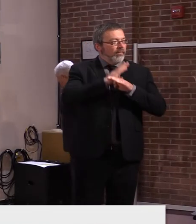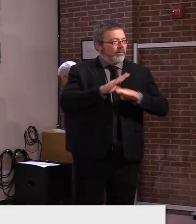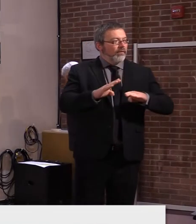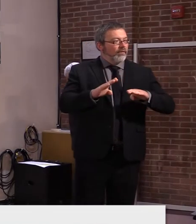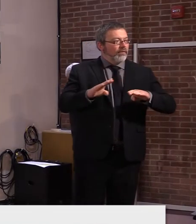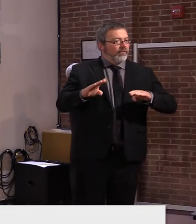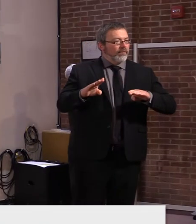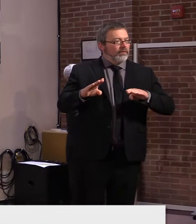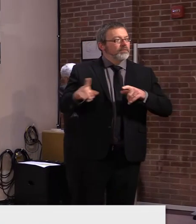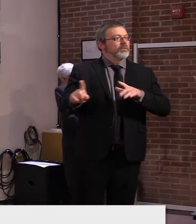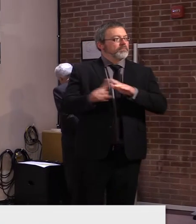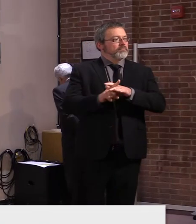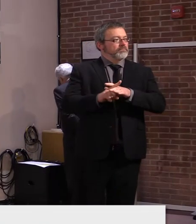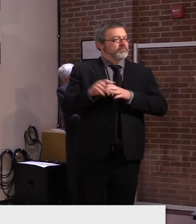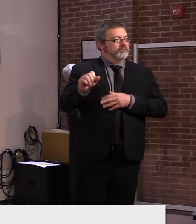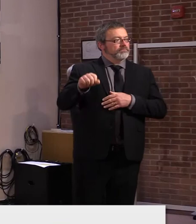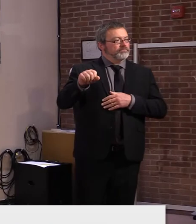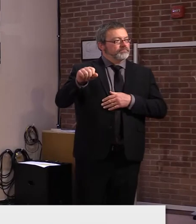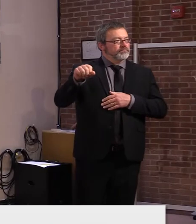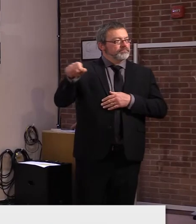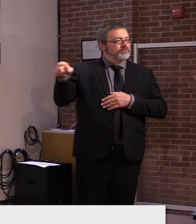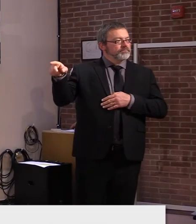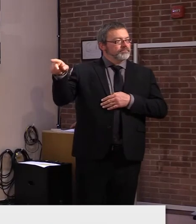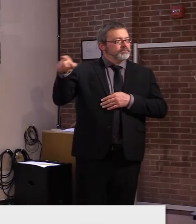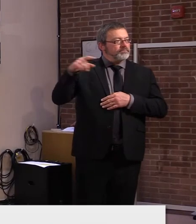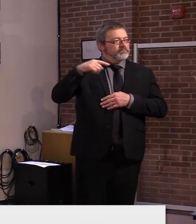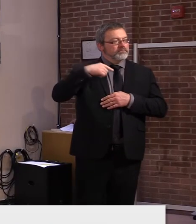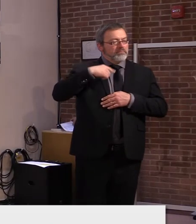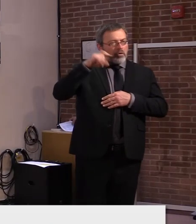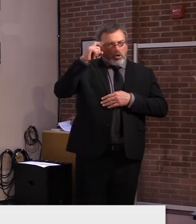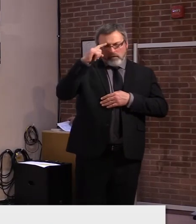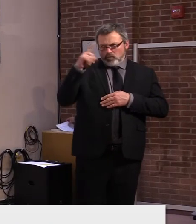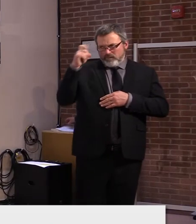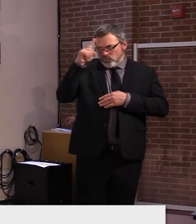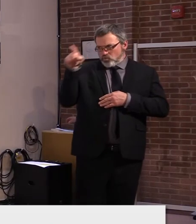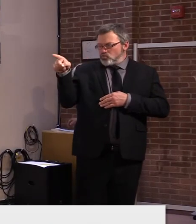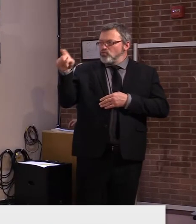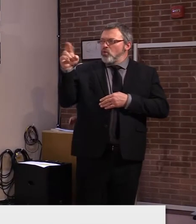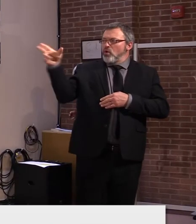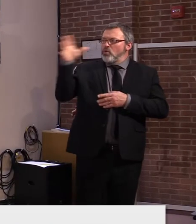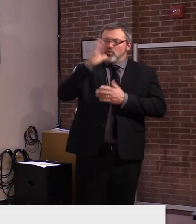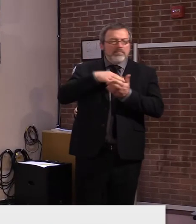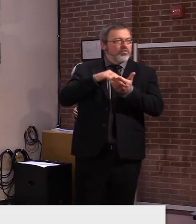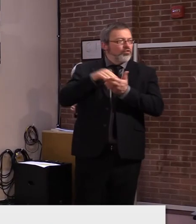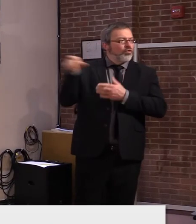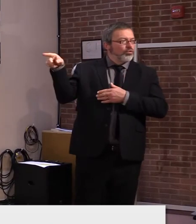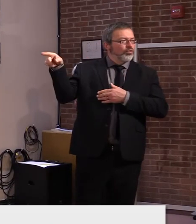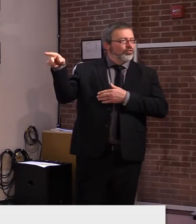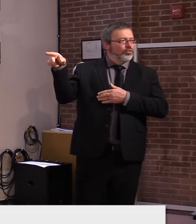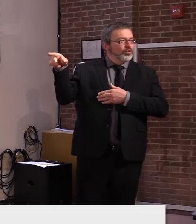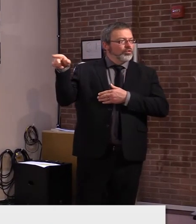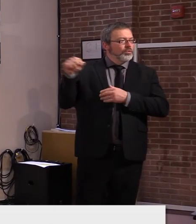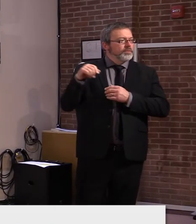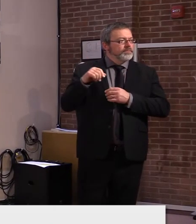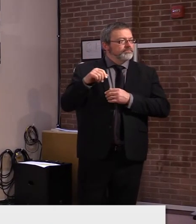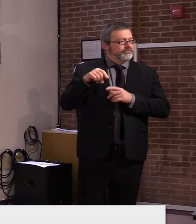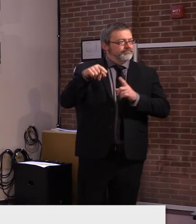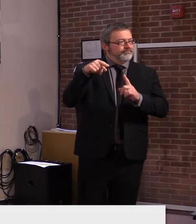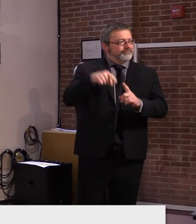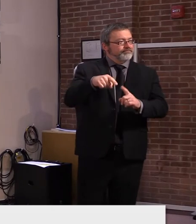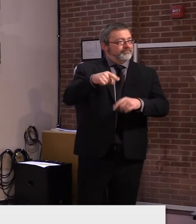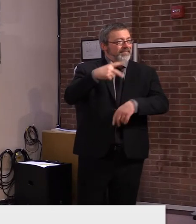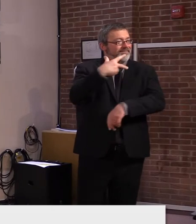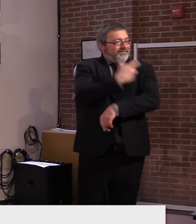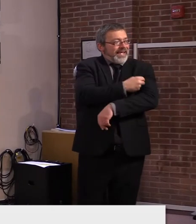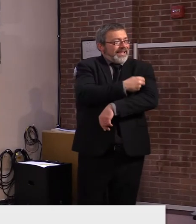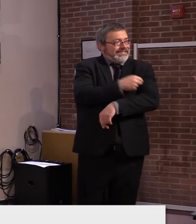Governor, I wonder if either you or Dr. Kelso perhaps could explain why vaccination is needed for people with